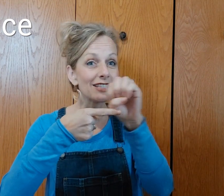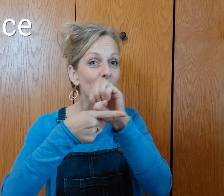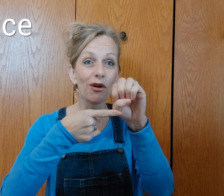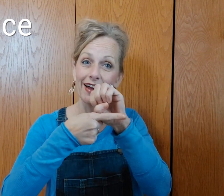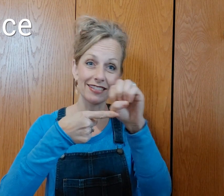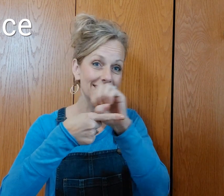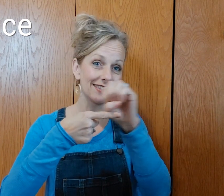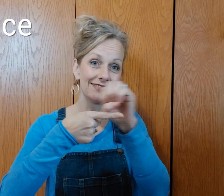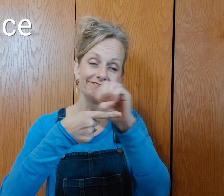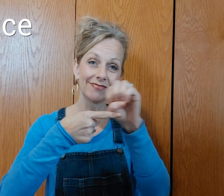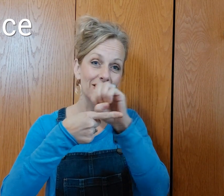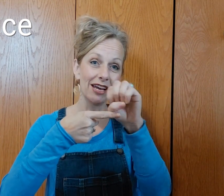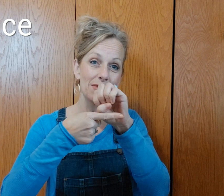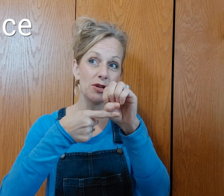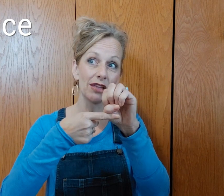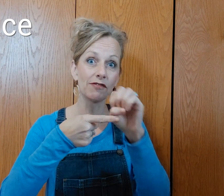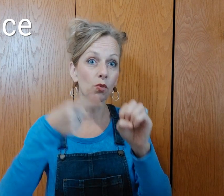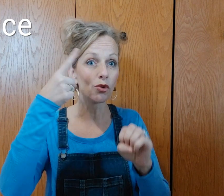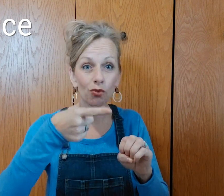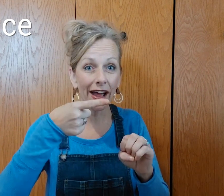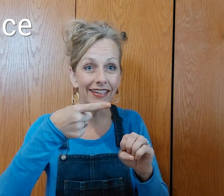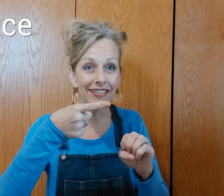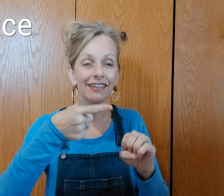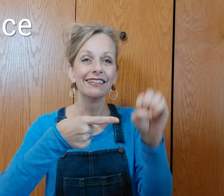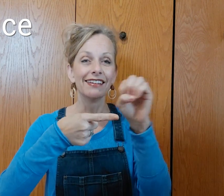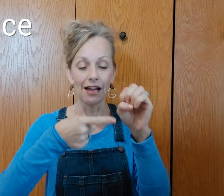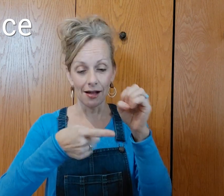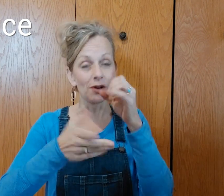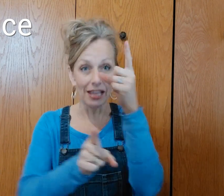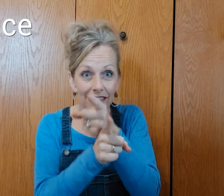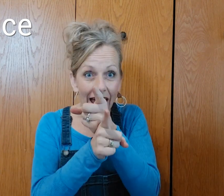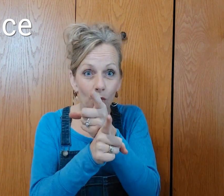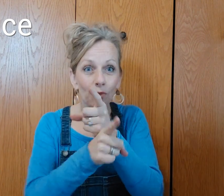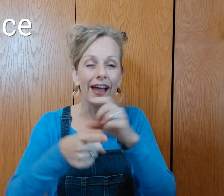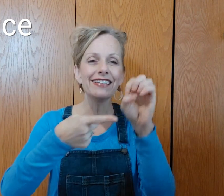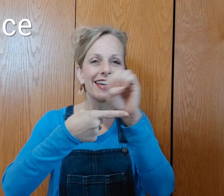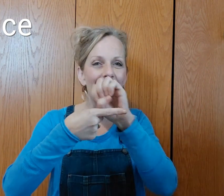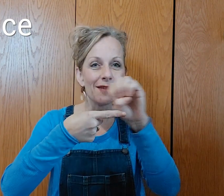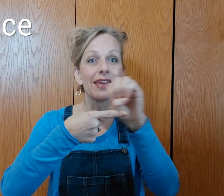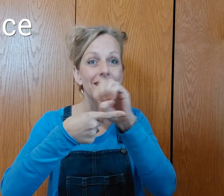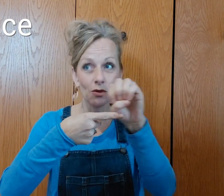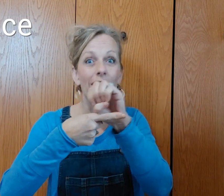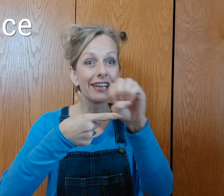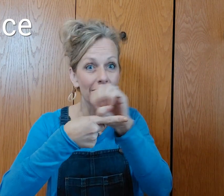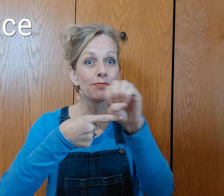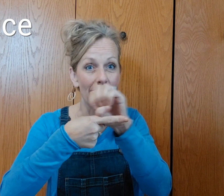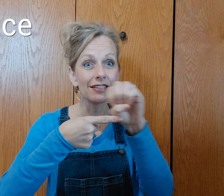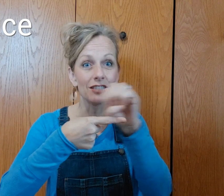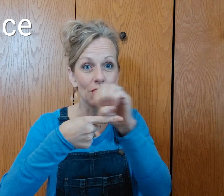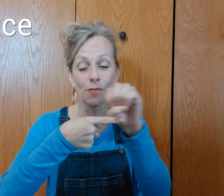is. Practice. All right. Maybe you think of the word right, or like that right, and you want to get it practice. You go